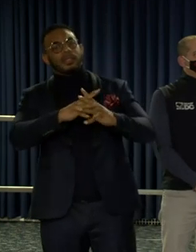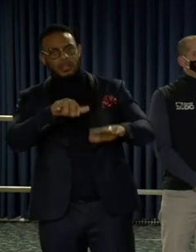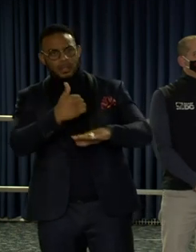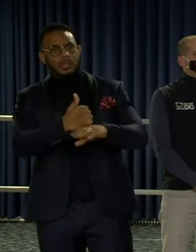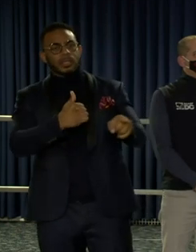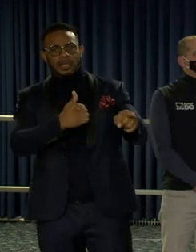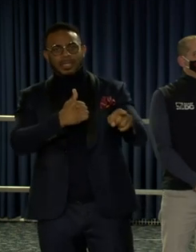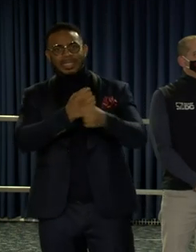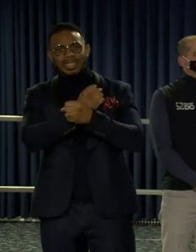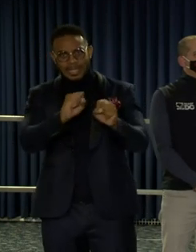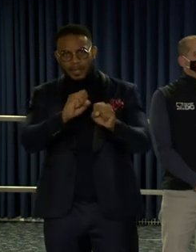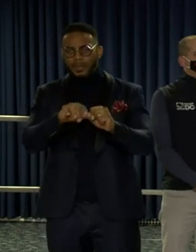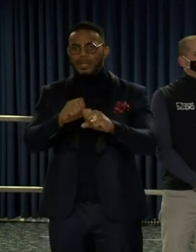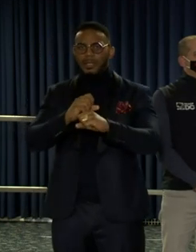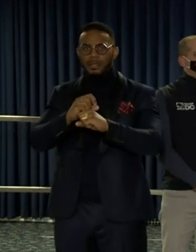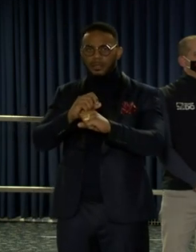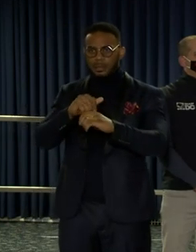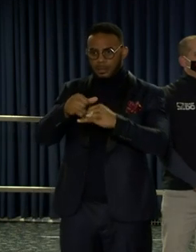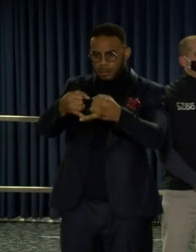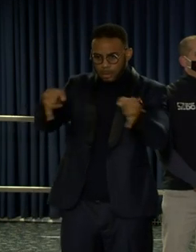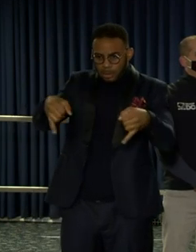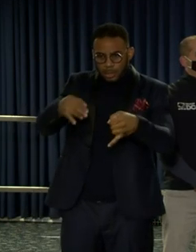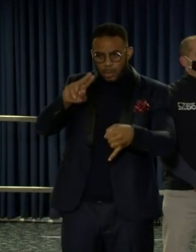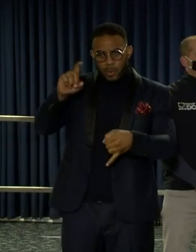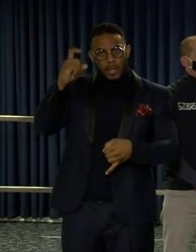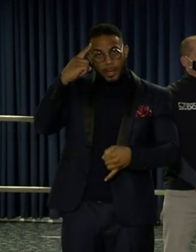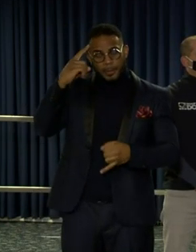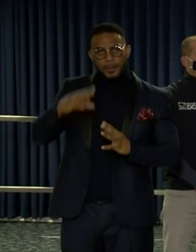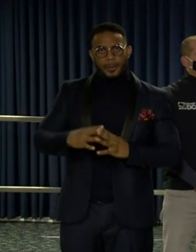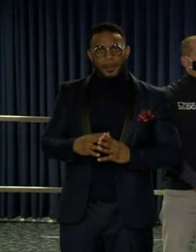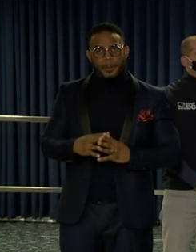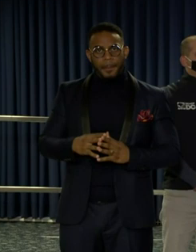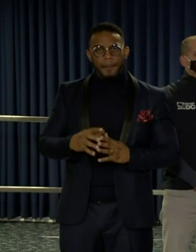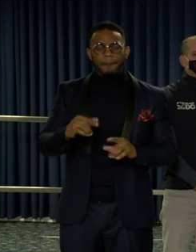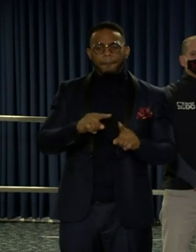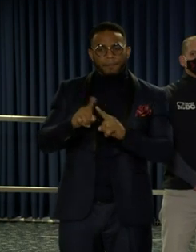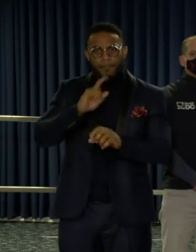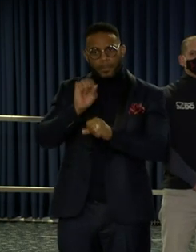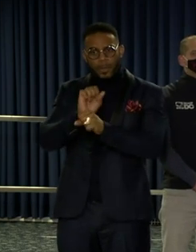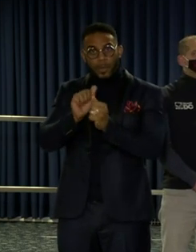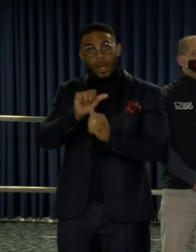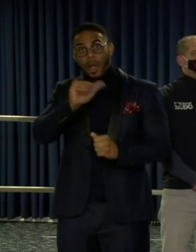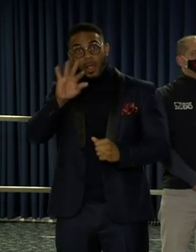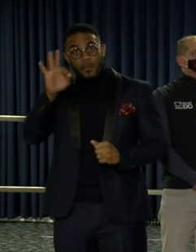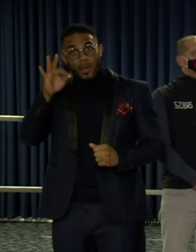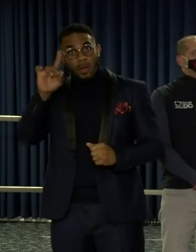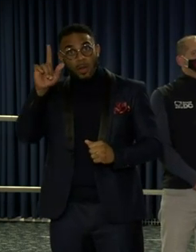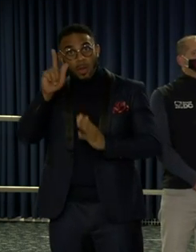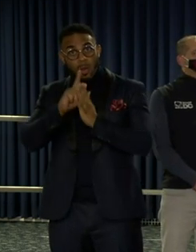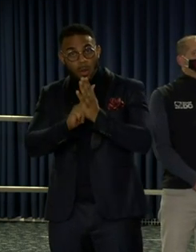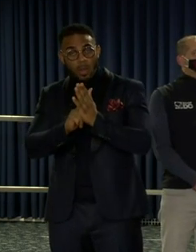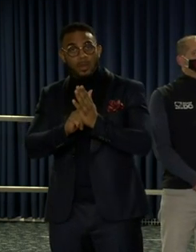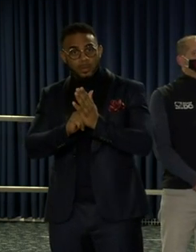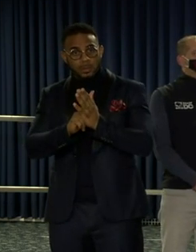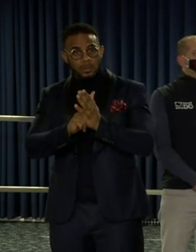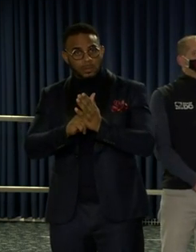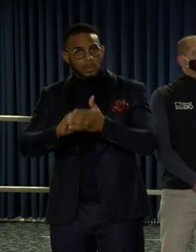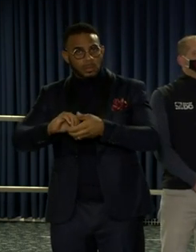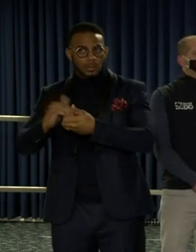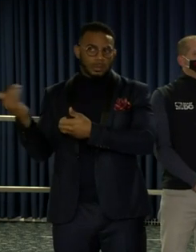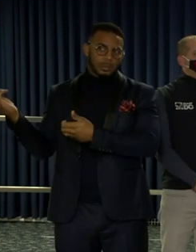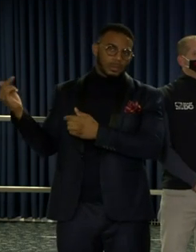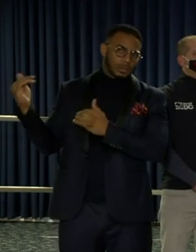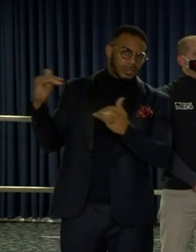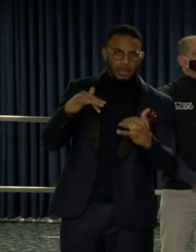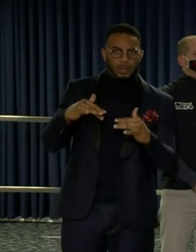the safety and the confines of the U.S. Capitol. We'll also be working with other federal law enforcement entities that are going to be coming